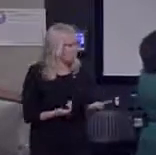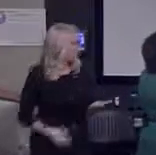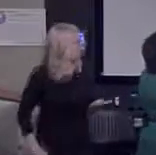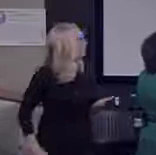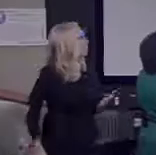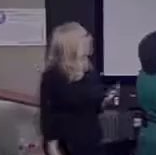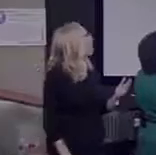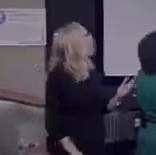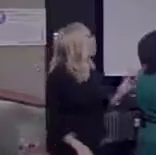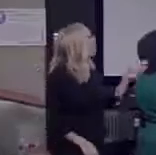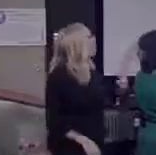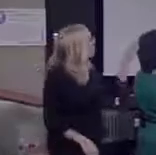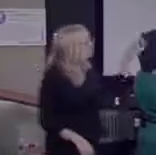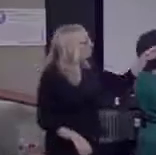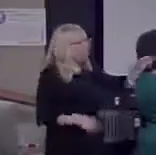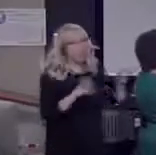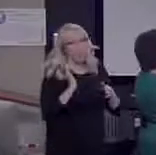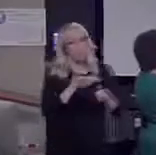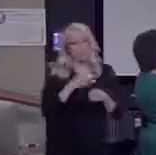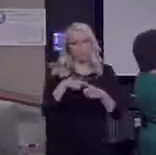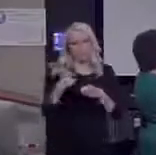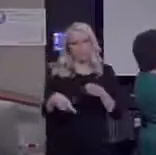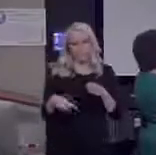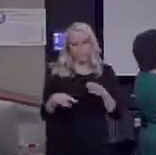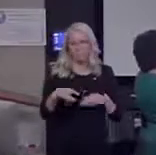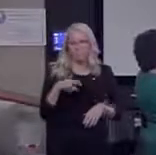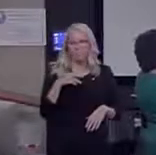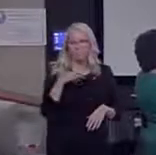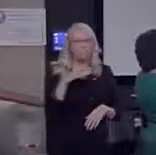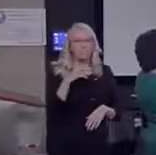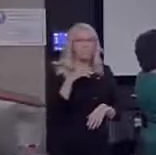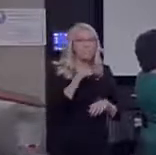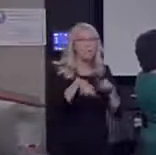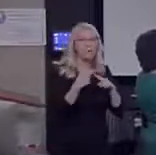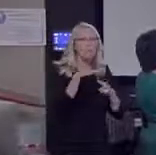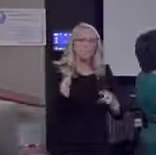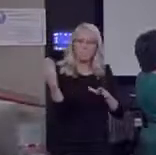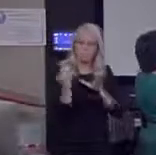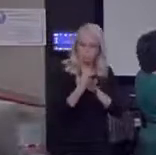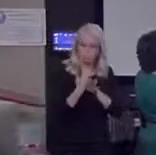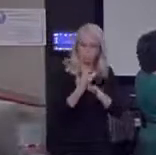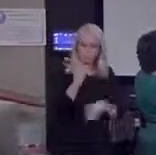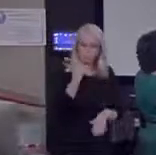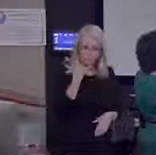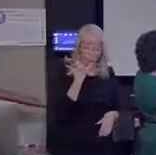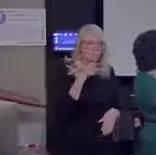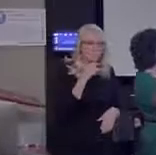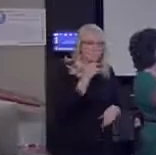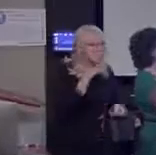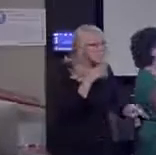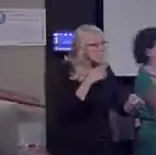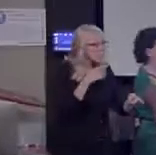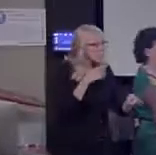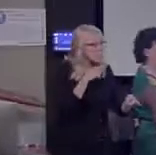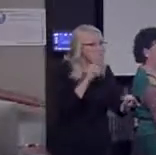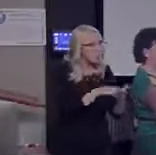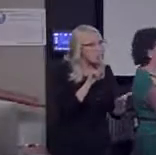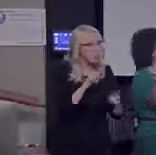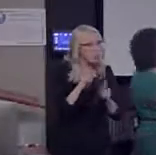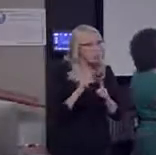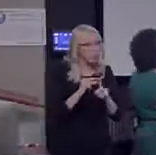right, and these are the results. When mom was interrupted, the kid did not learn the